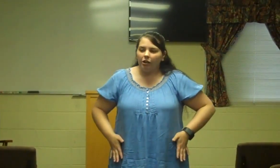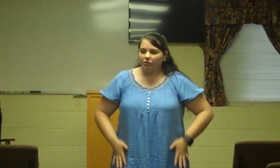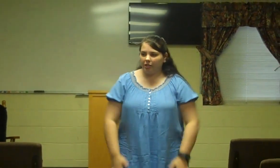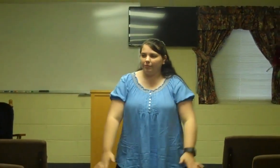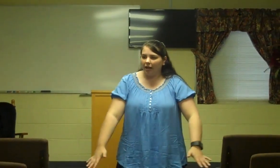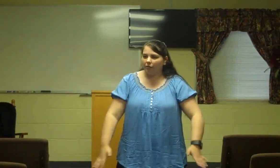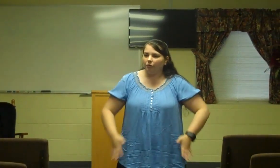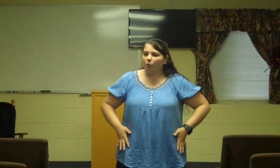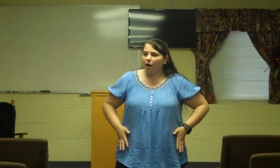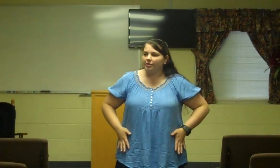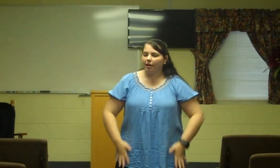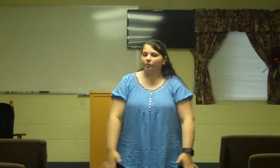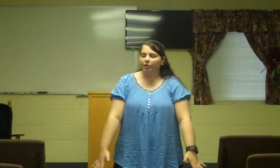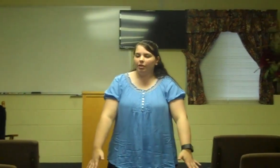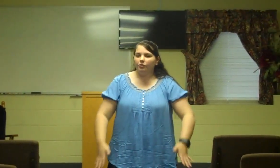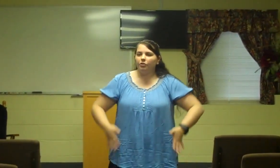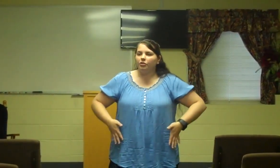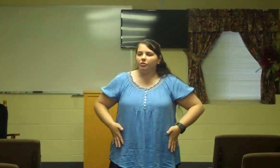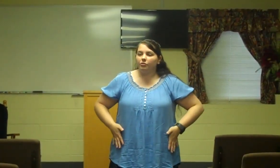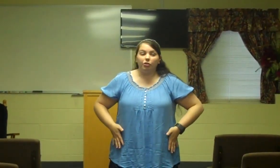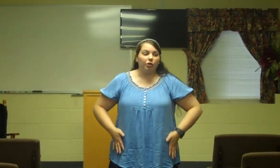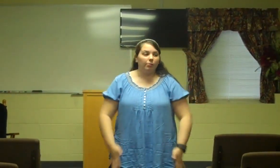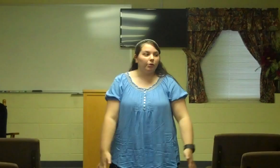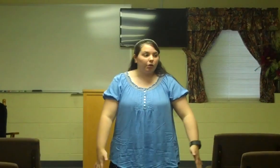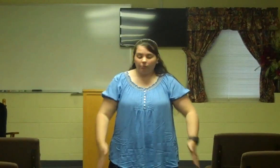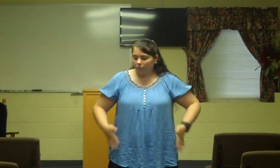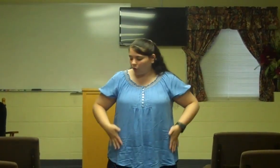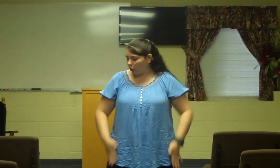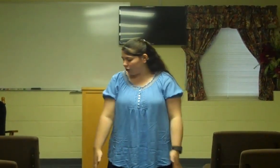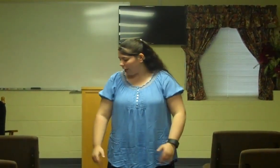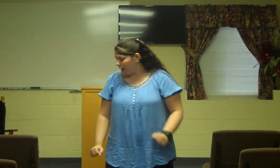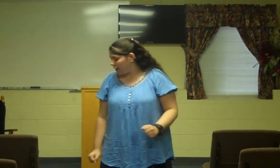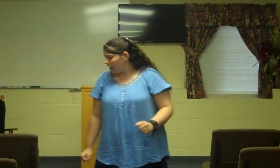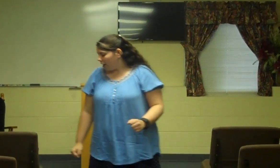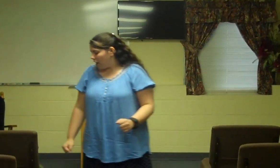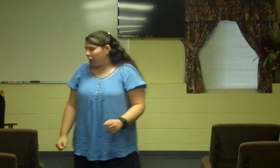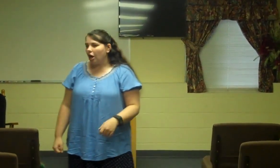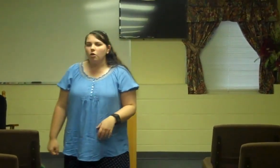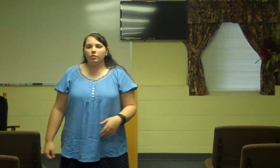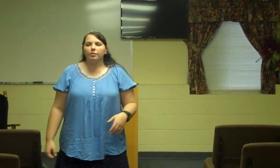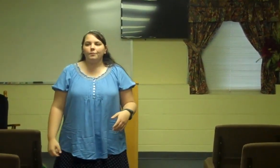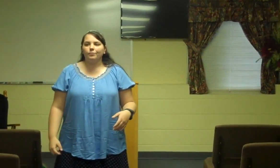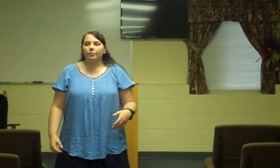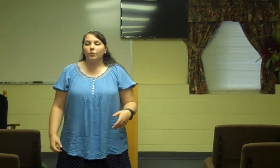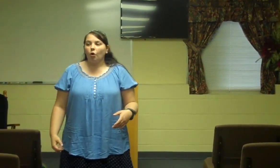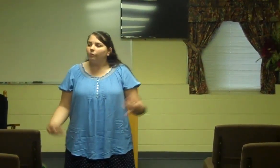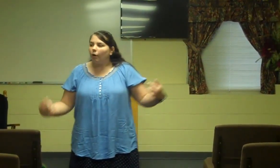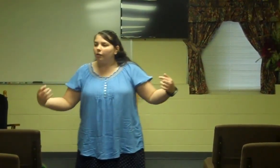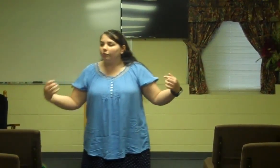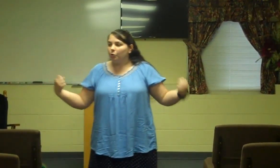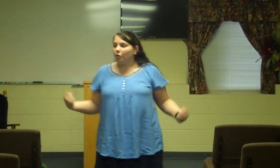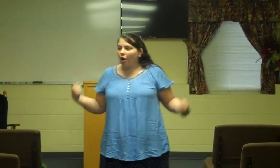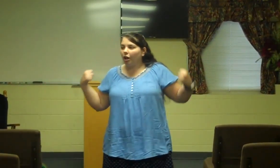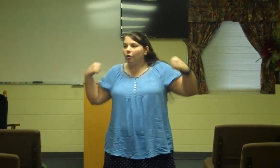skirt just comes down from the waist down. So you're just describing what it looks like. Coat, well, you put on a